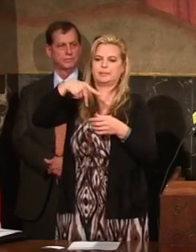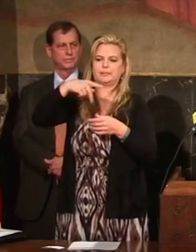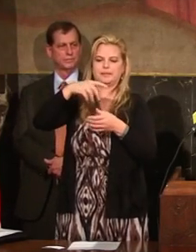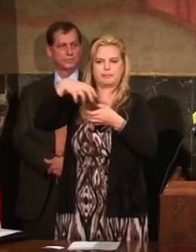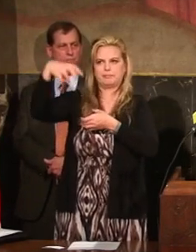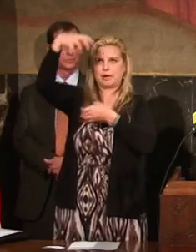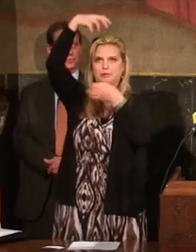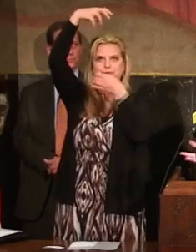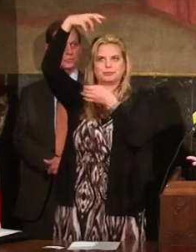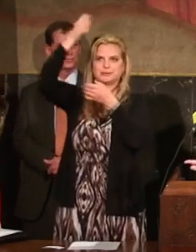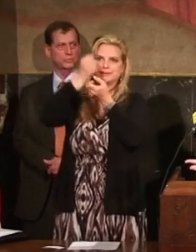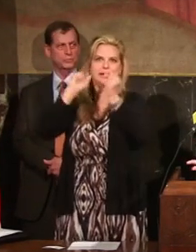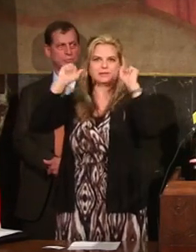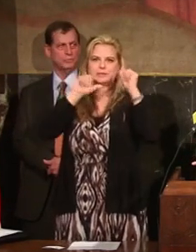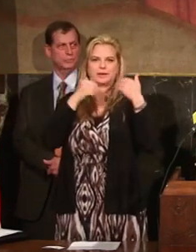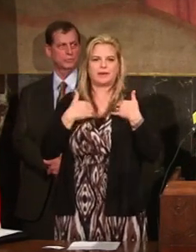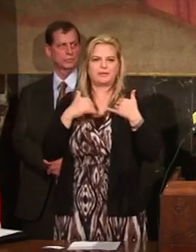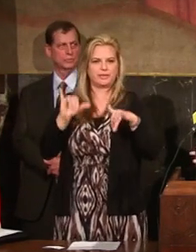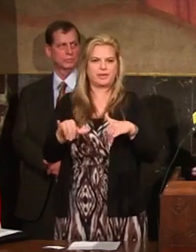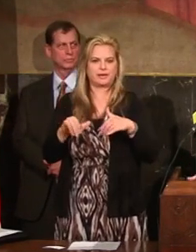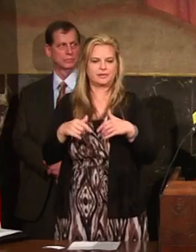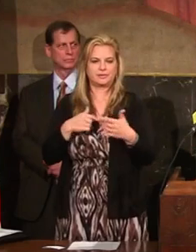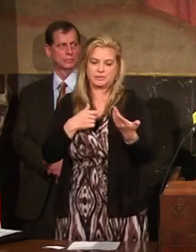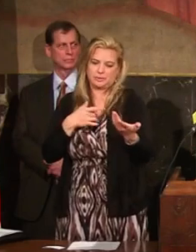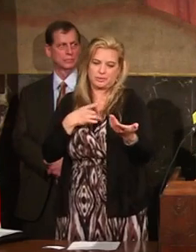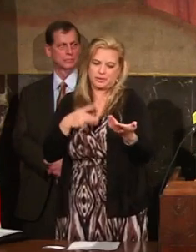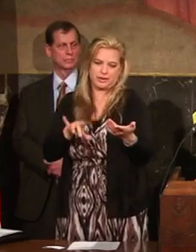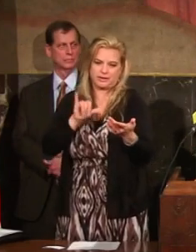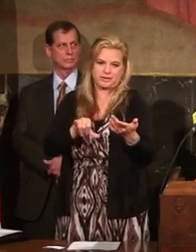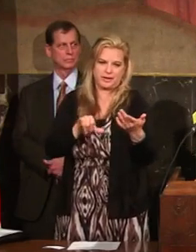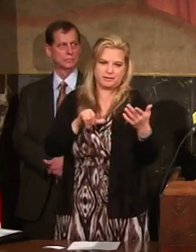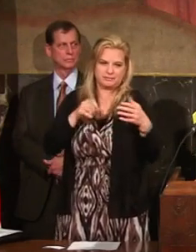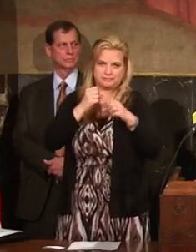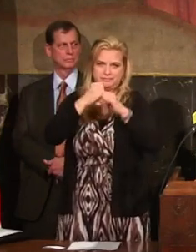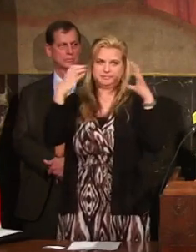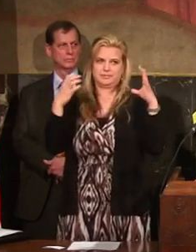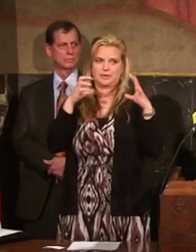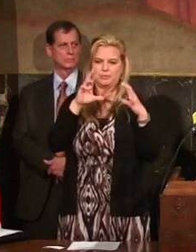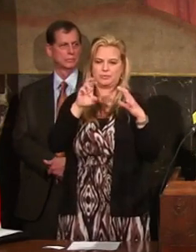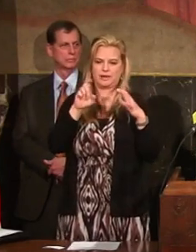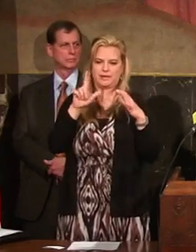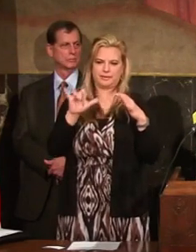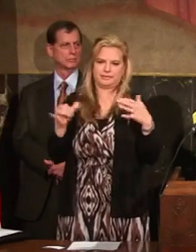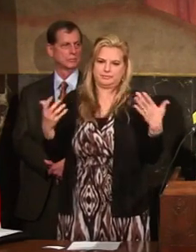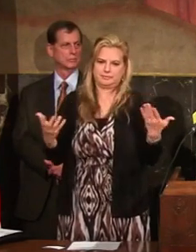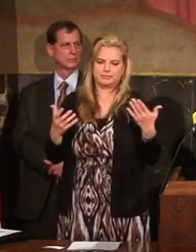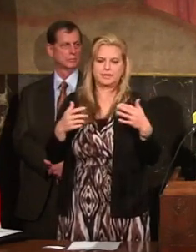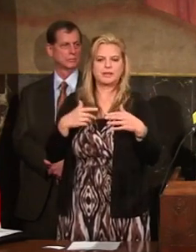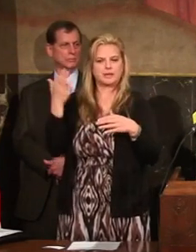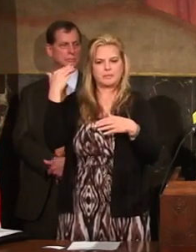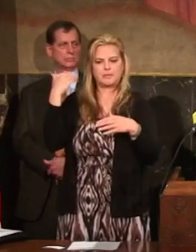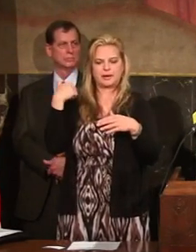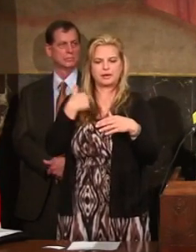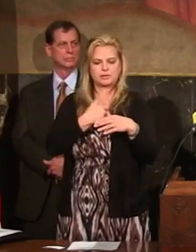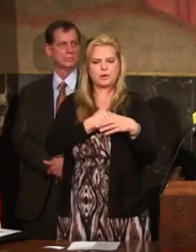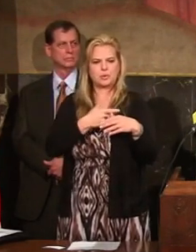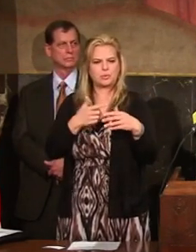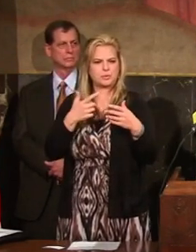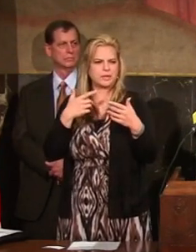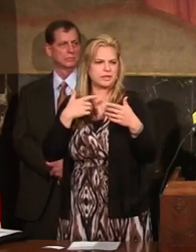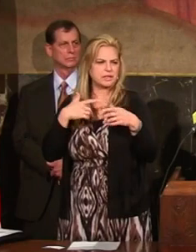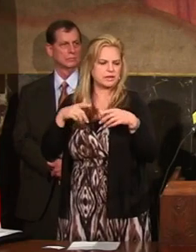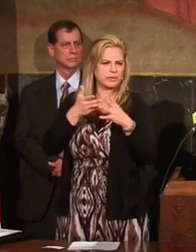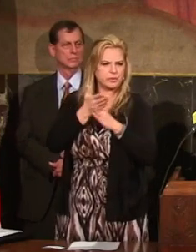reality. And so you don't like this reality. So as we have had an exercise in the past of going through these programs,